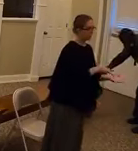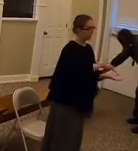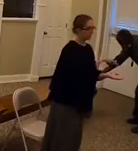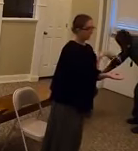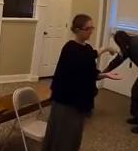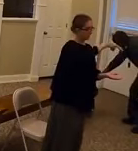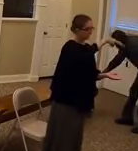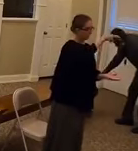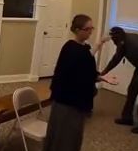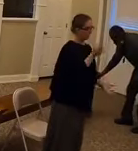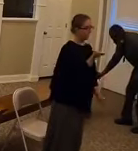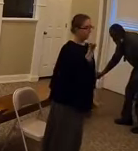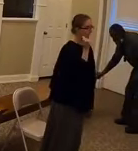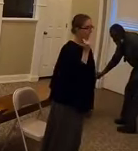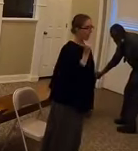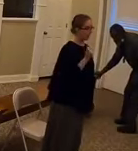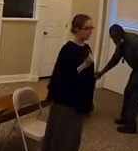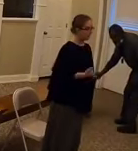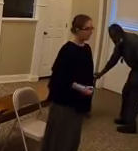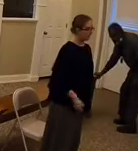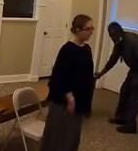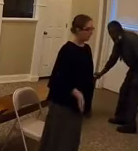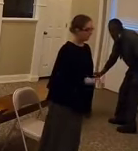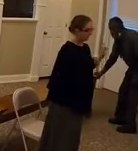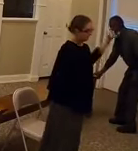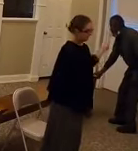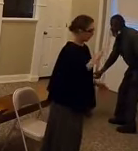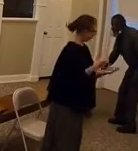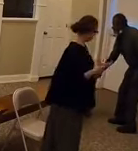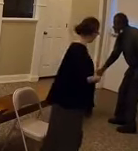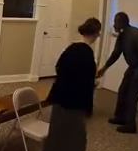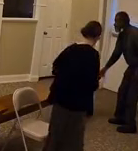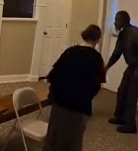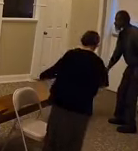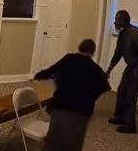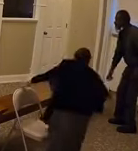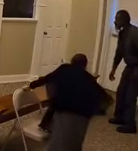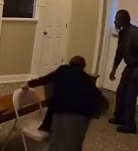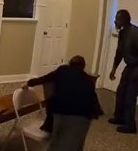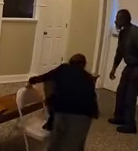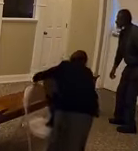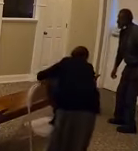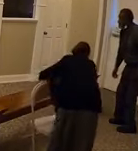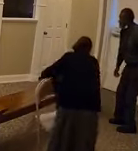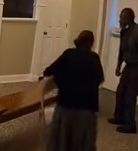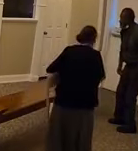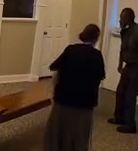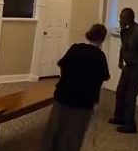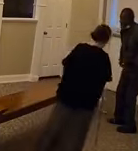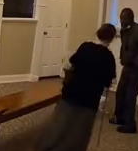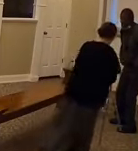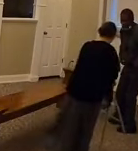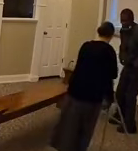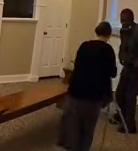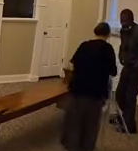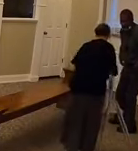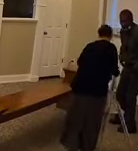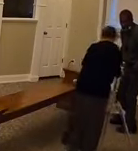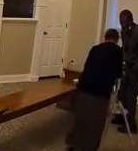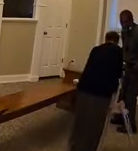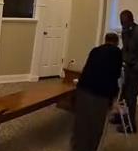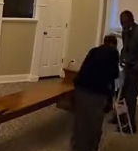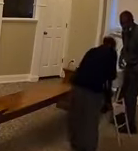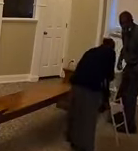up. Come on. I always want to tell somebody off or do something stupid. No. Do you